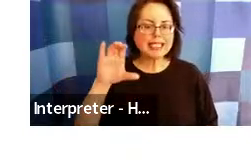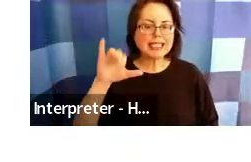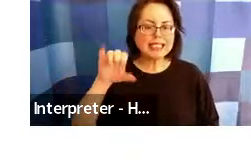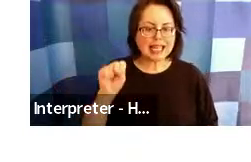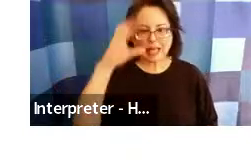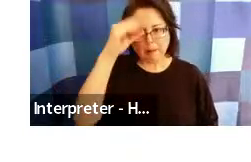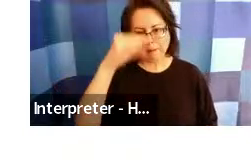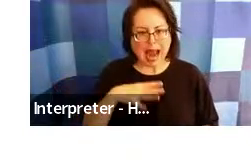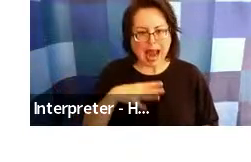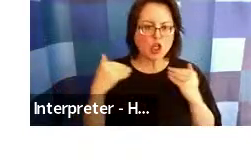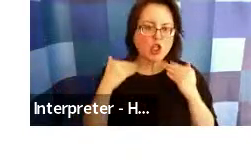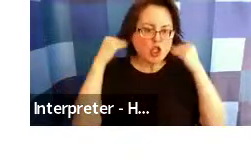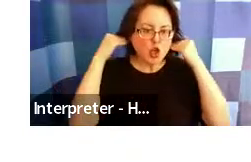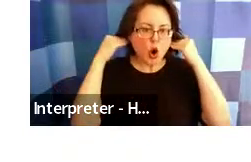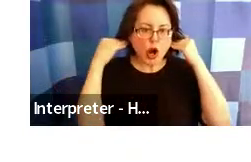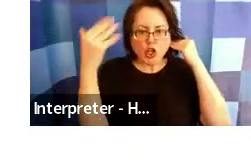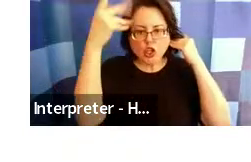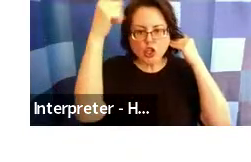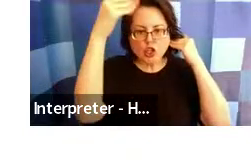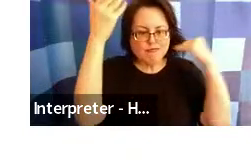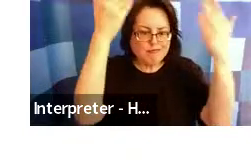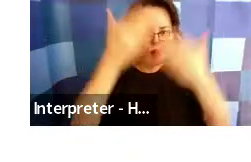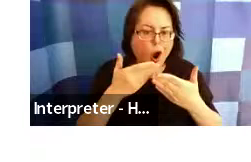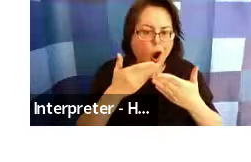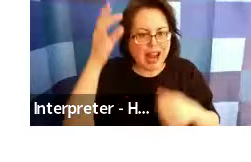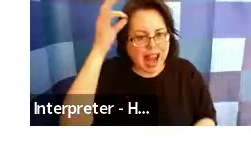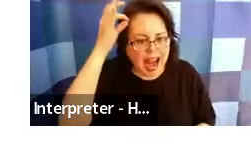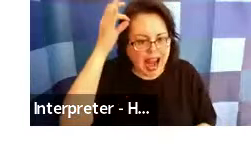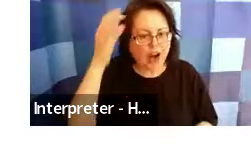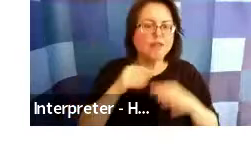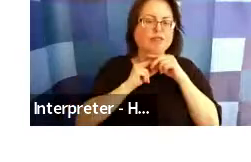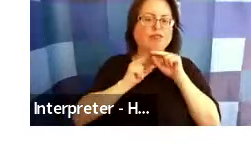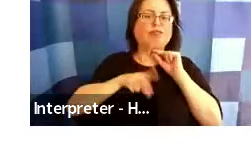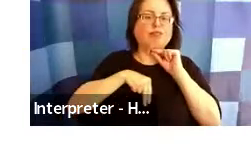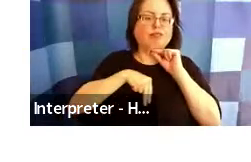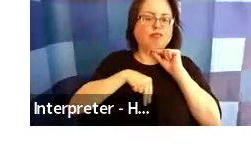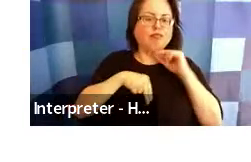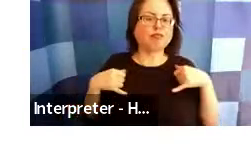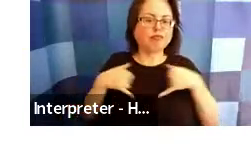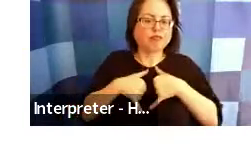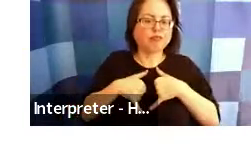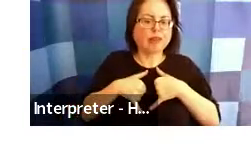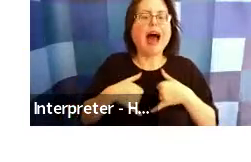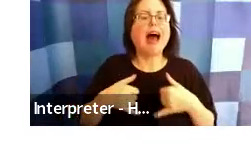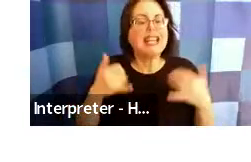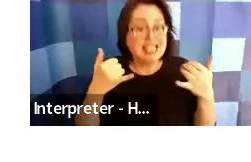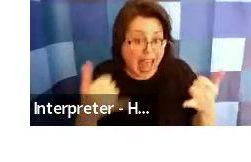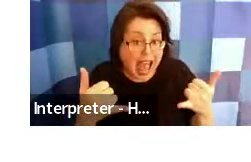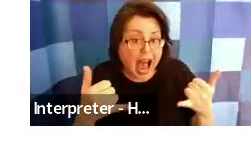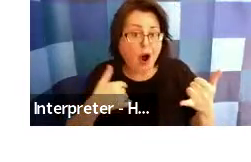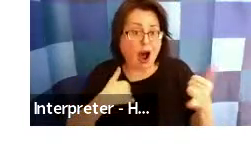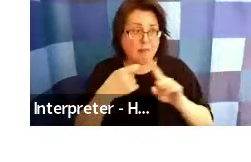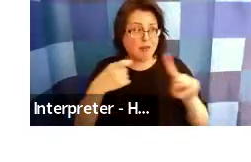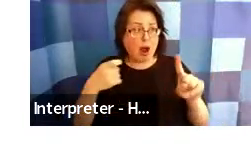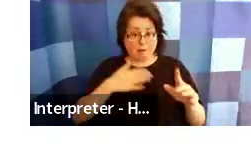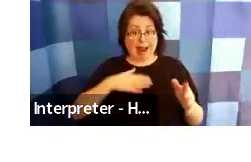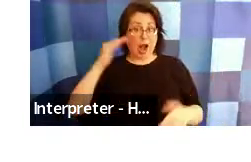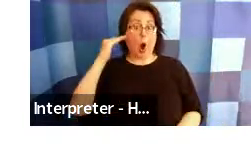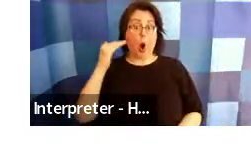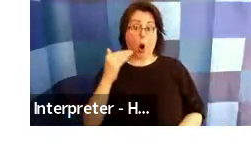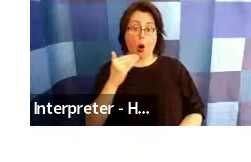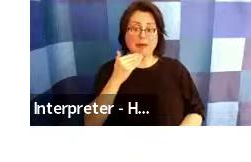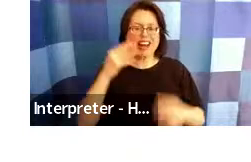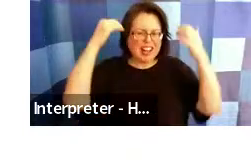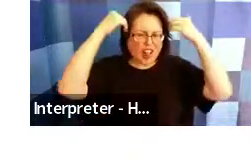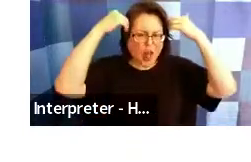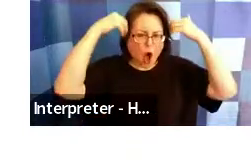dark hair wearing a tie and blazer. I'm tuning in from my friendship home with slightly longer hair and a blue